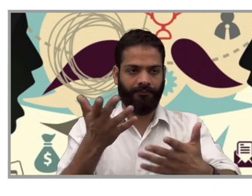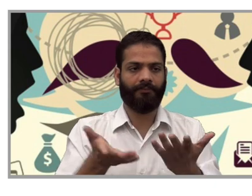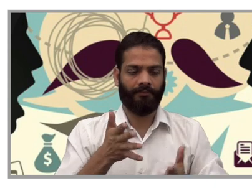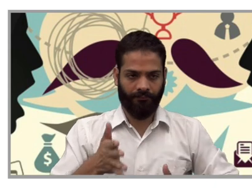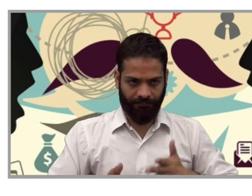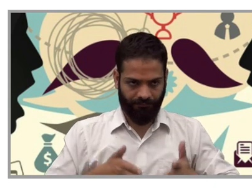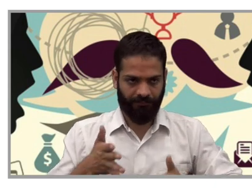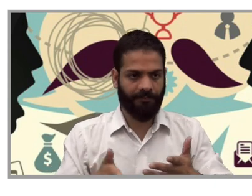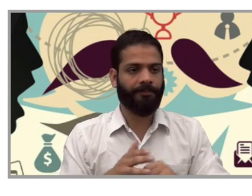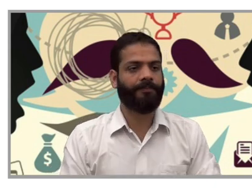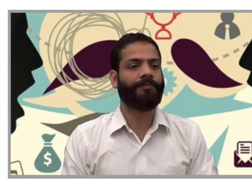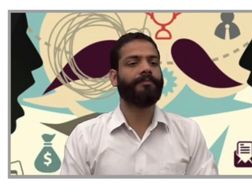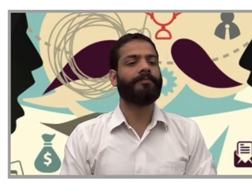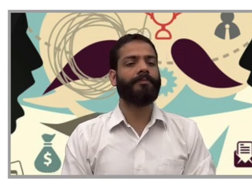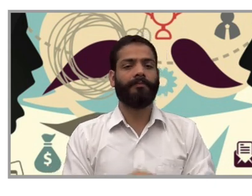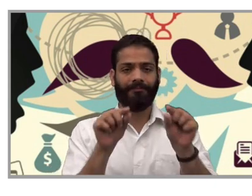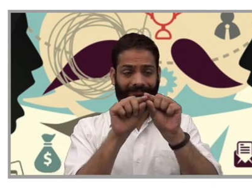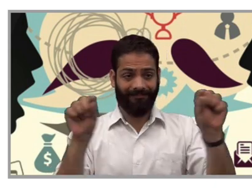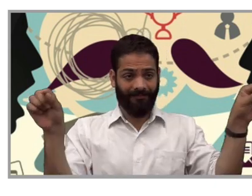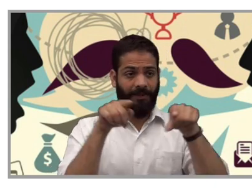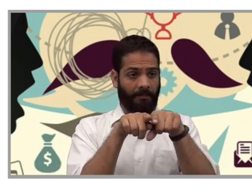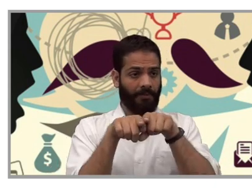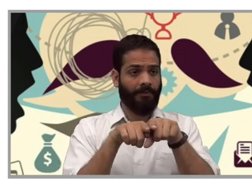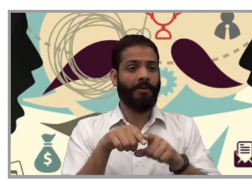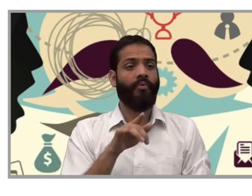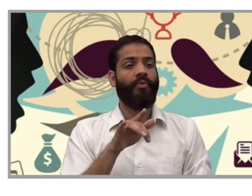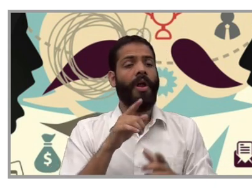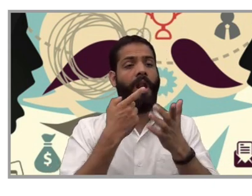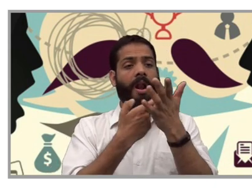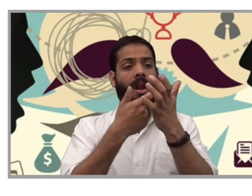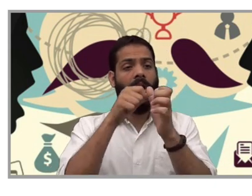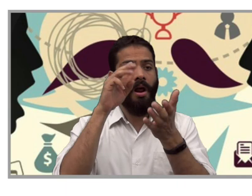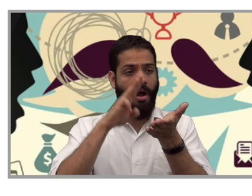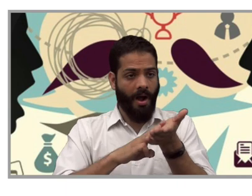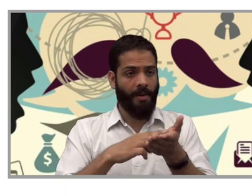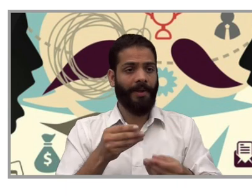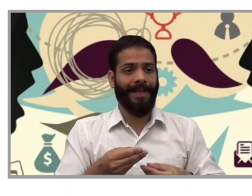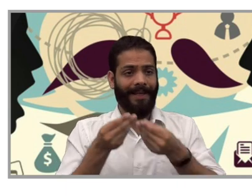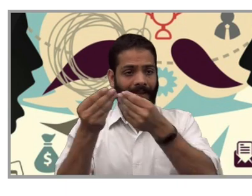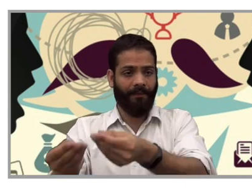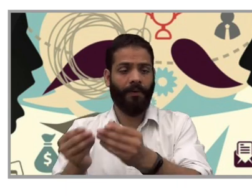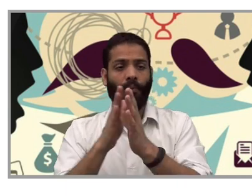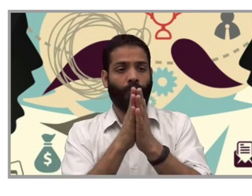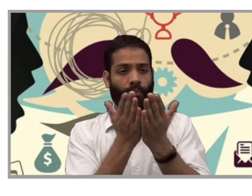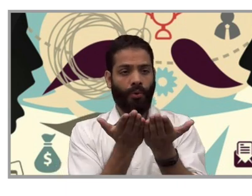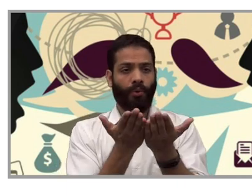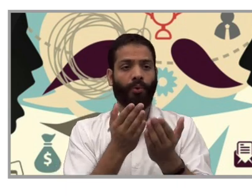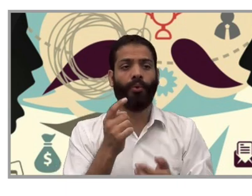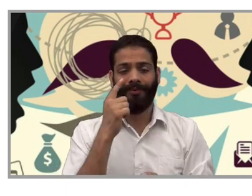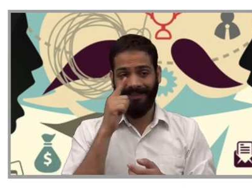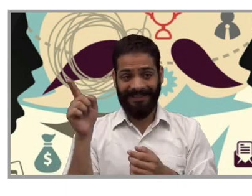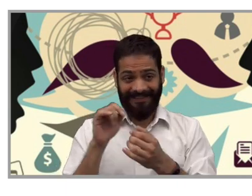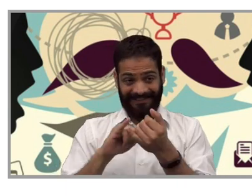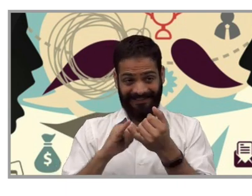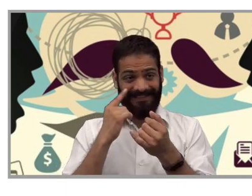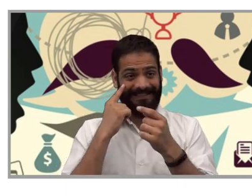Here, we will duplicate the sign for again. The next is frequentative aspect.